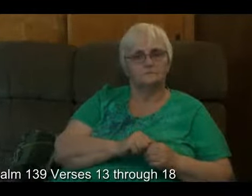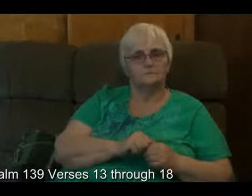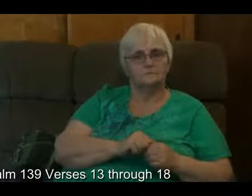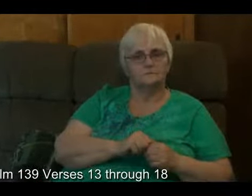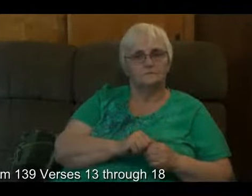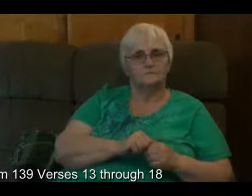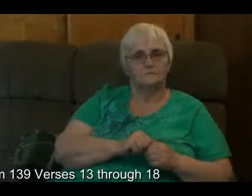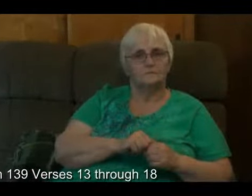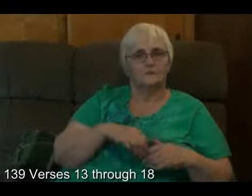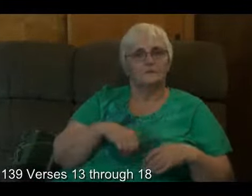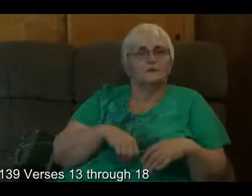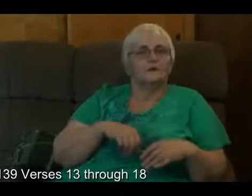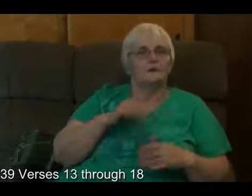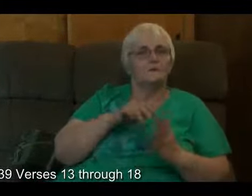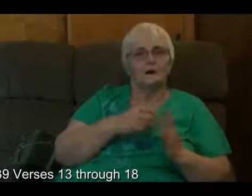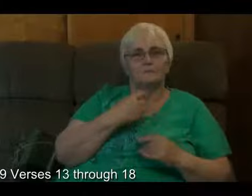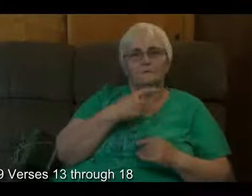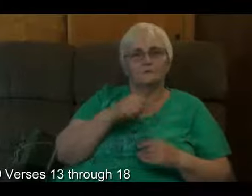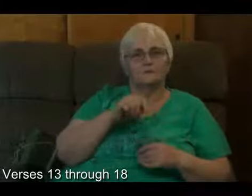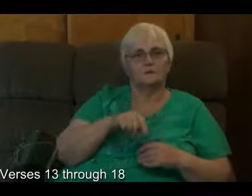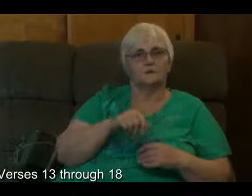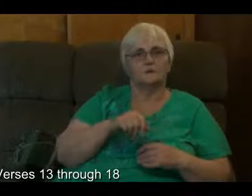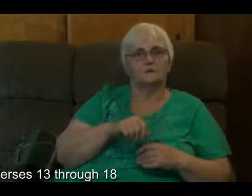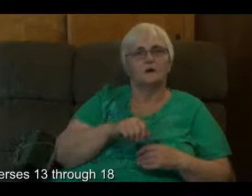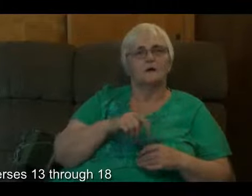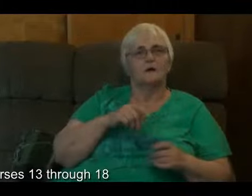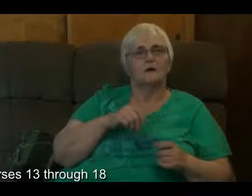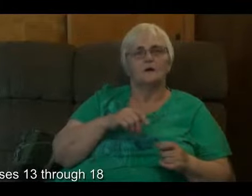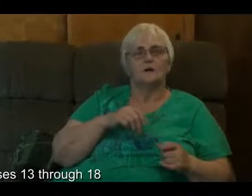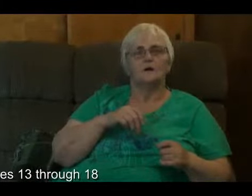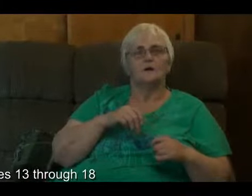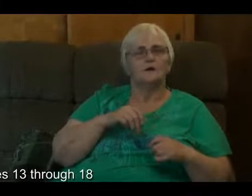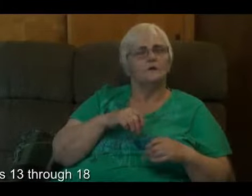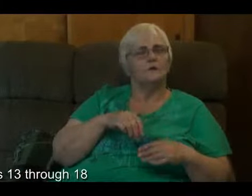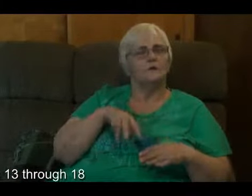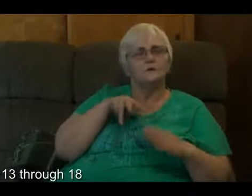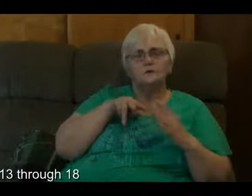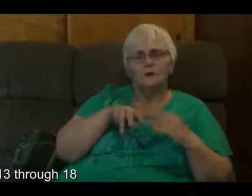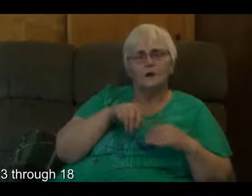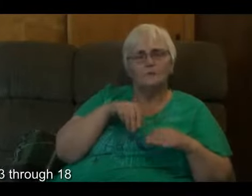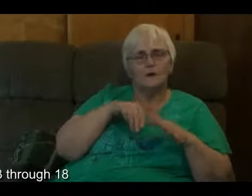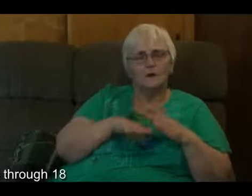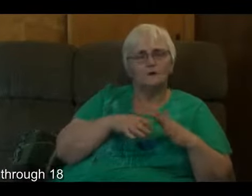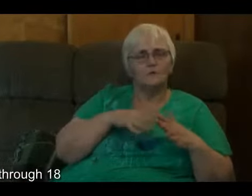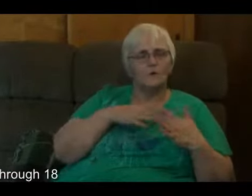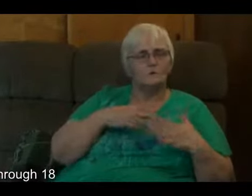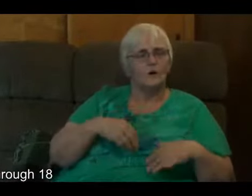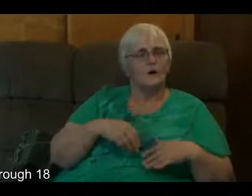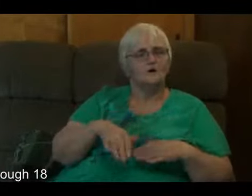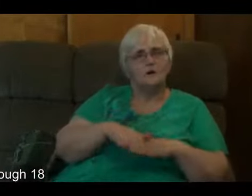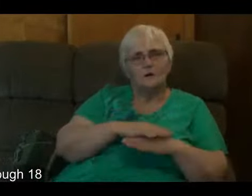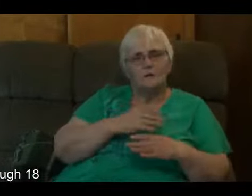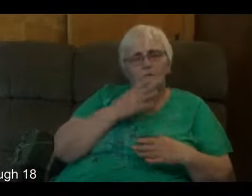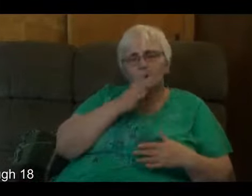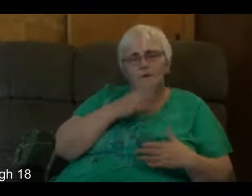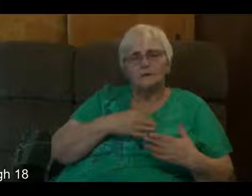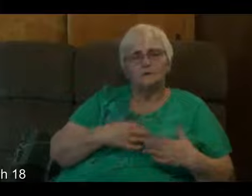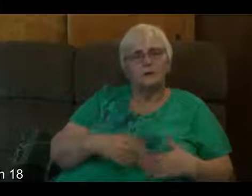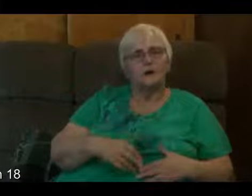The Bible says this: You formed my inward parts. You covered me in my mother's womb. I will praise You, for I am